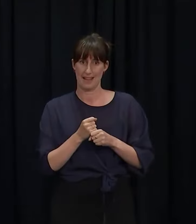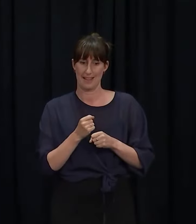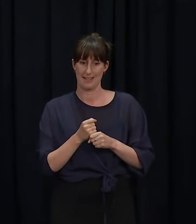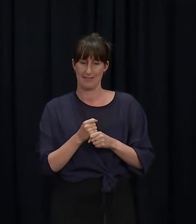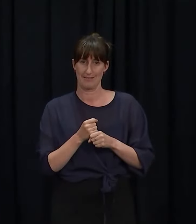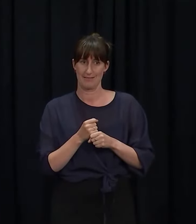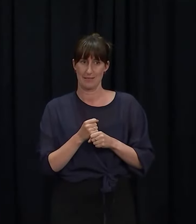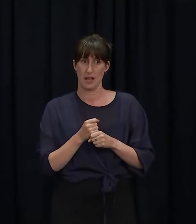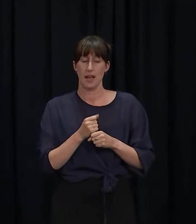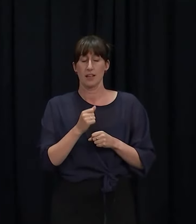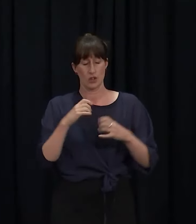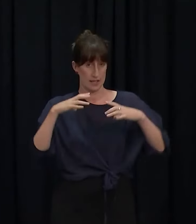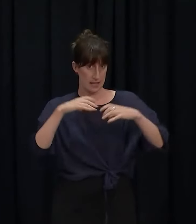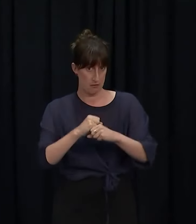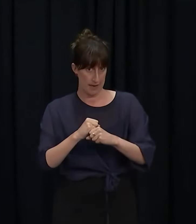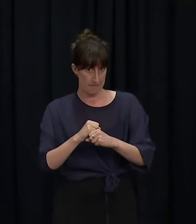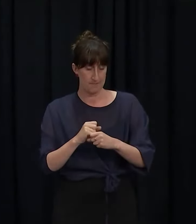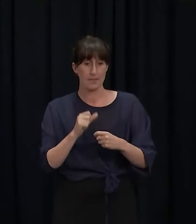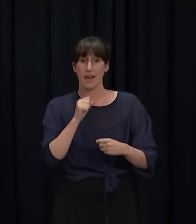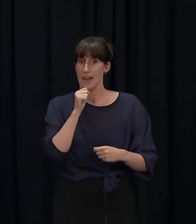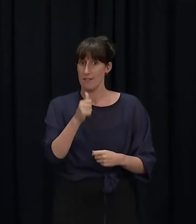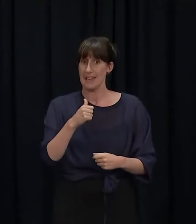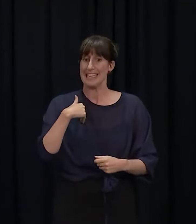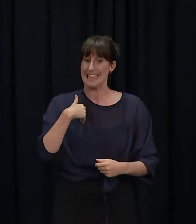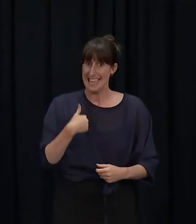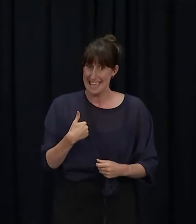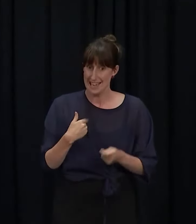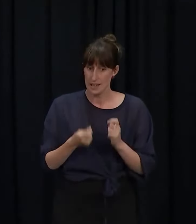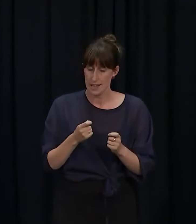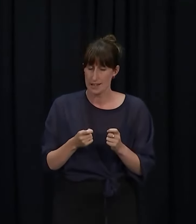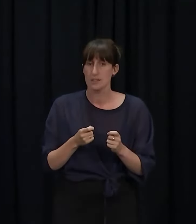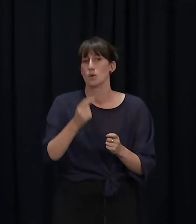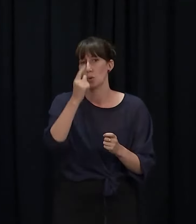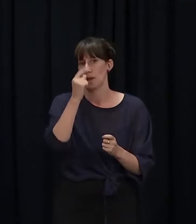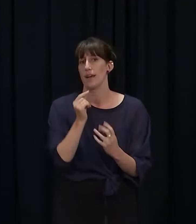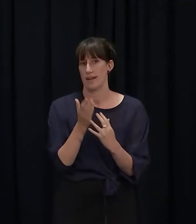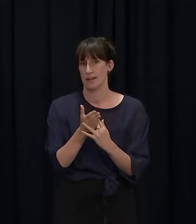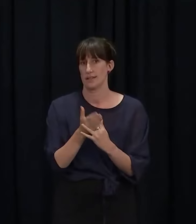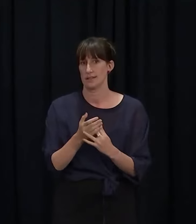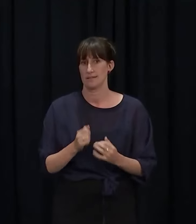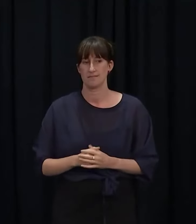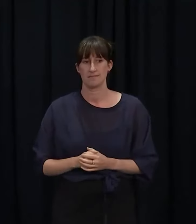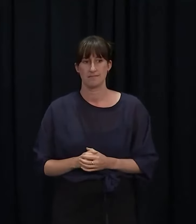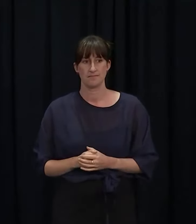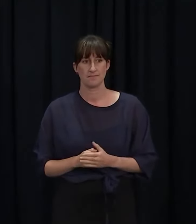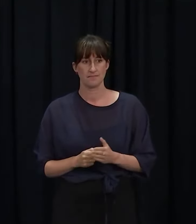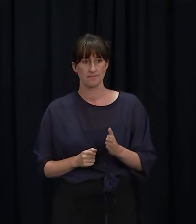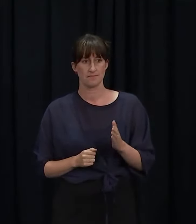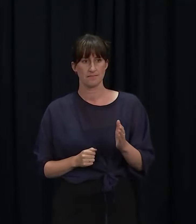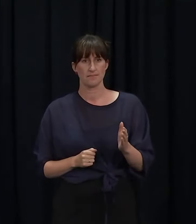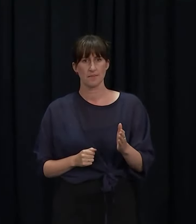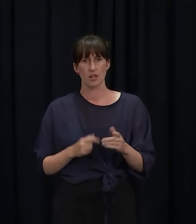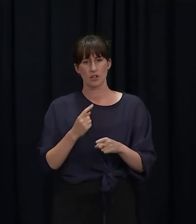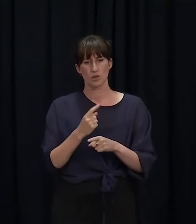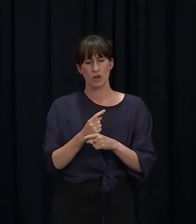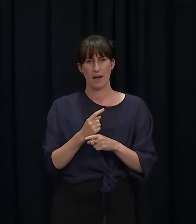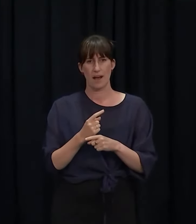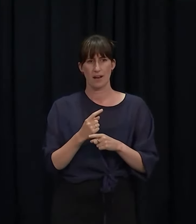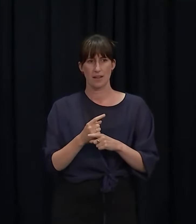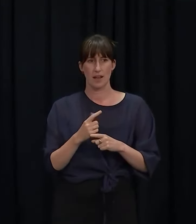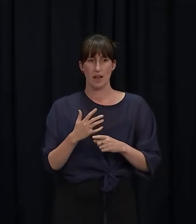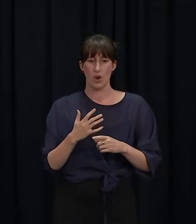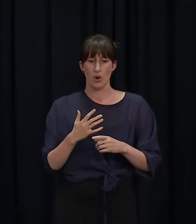people who need a test will be able to access a test. Finally, on the critical workers you mentioned who will be able to go back to work with a negative